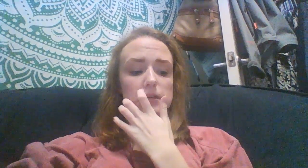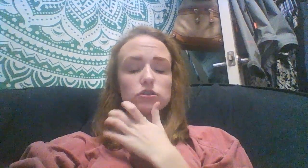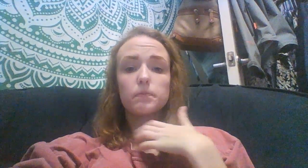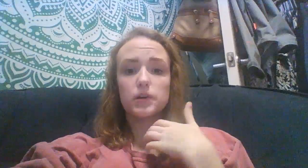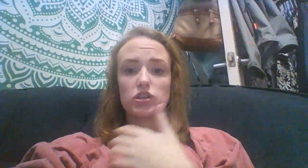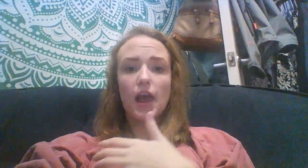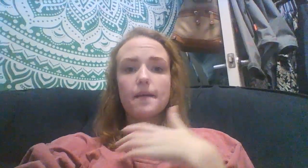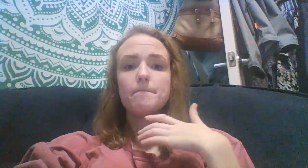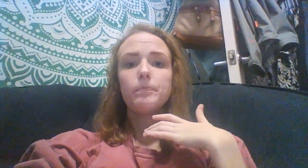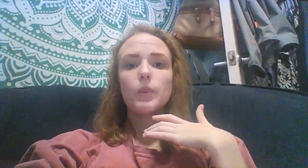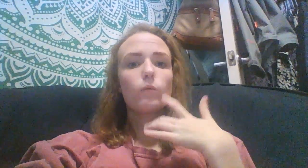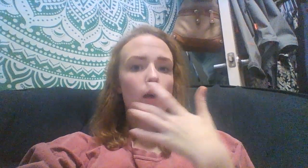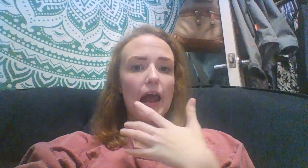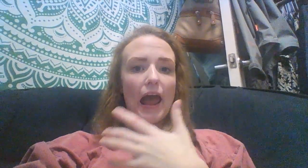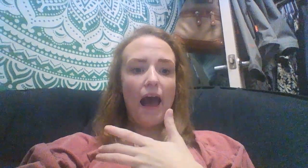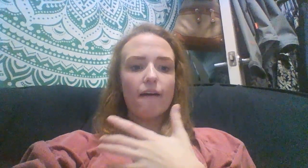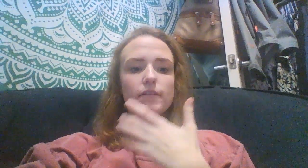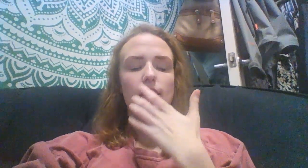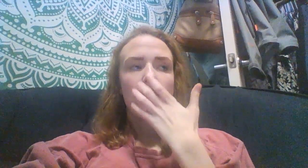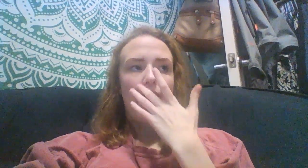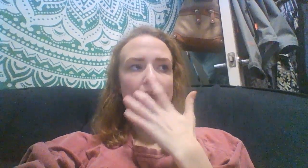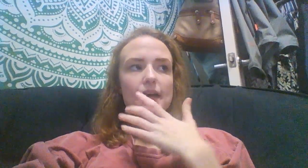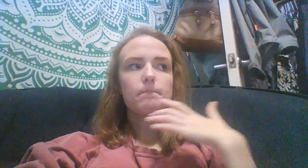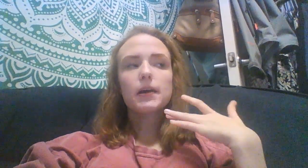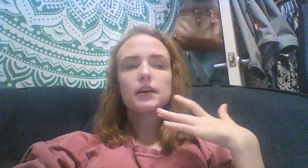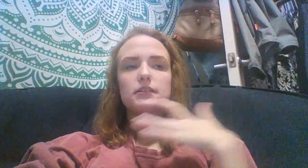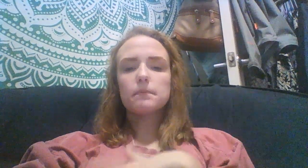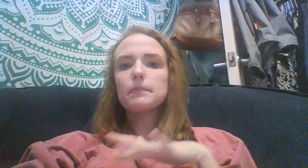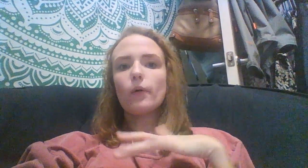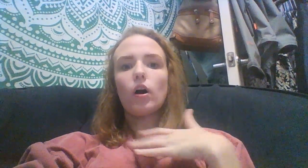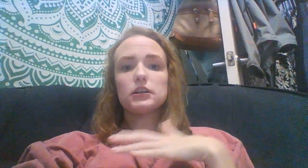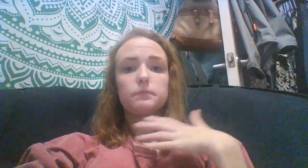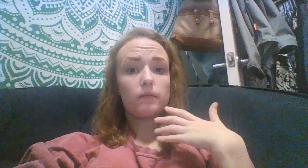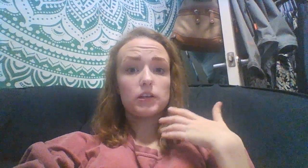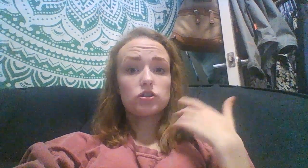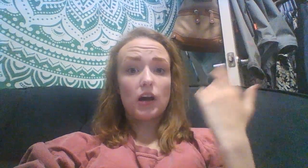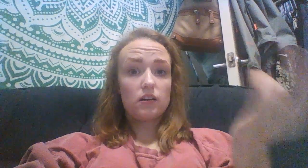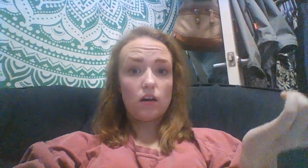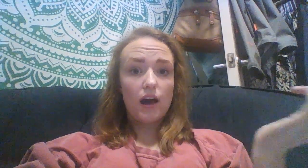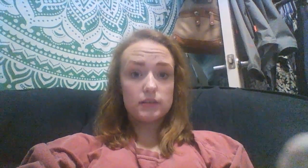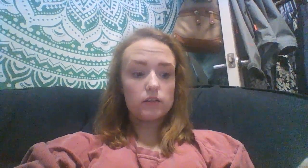to appreciate what I have, and because some people aren't as privileged as others.